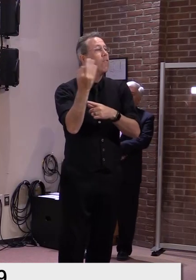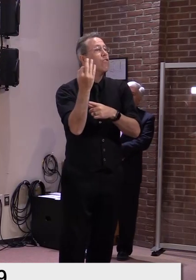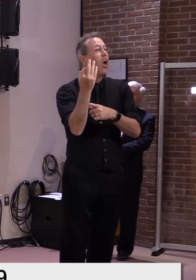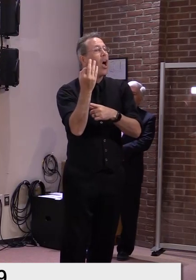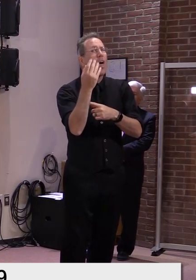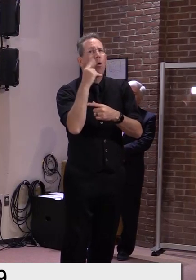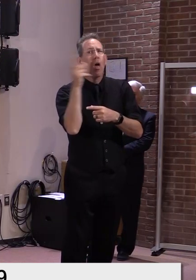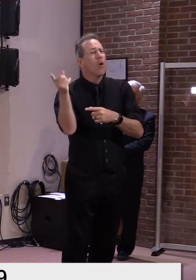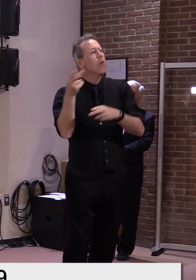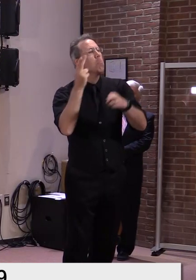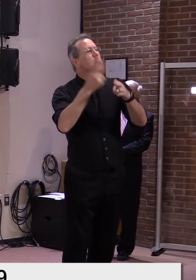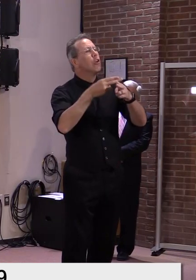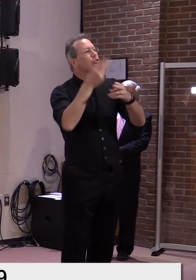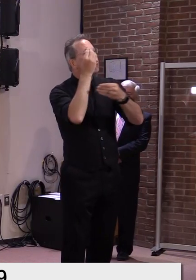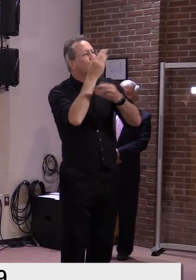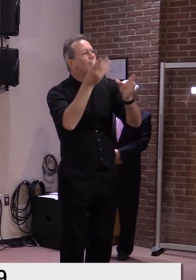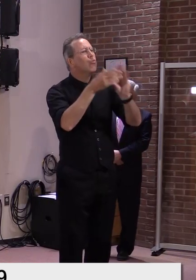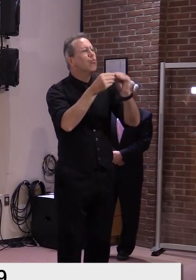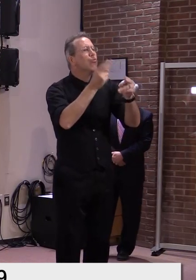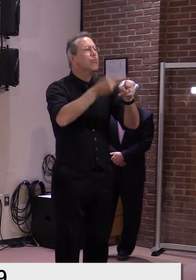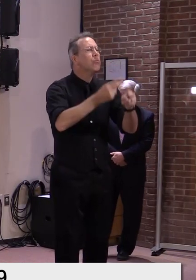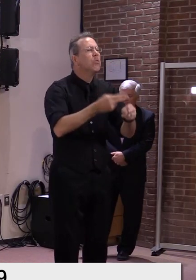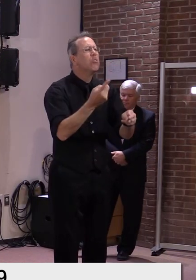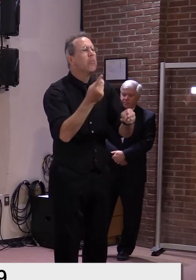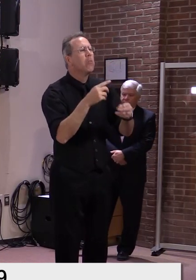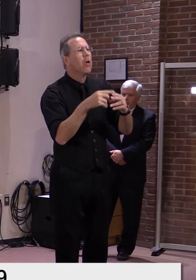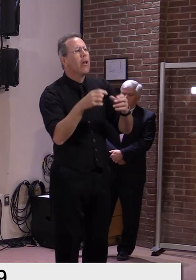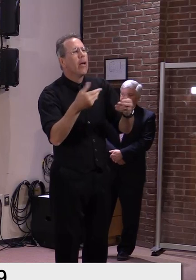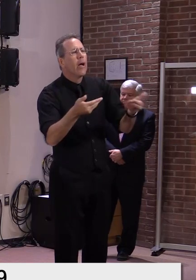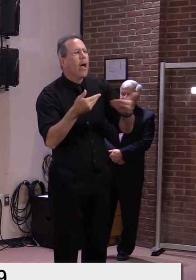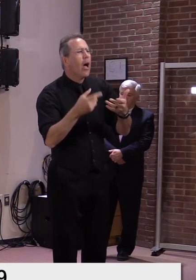you some more information on where we stand.